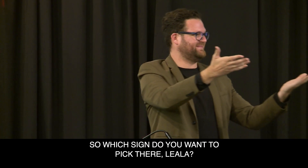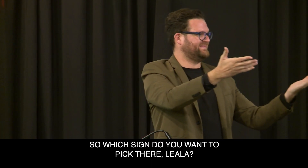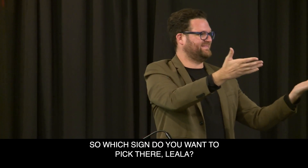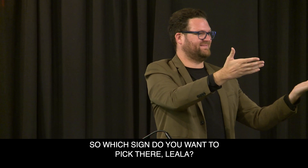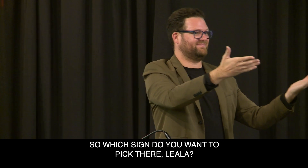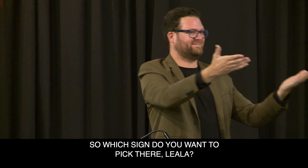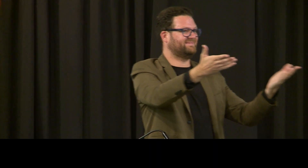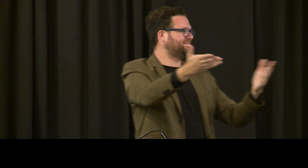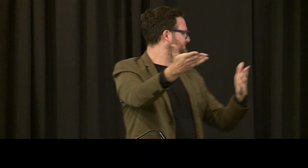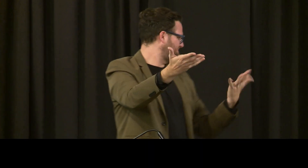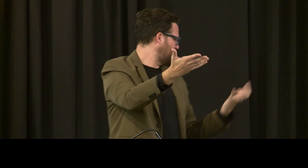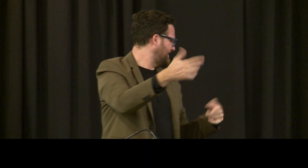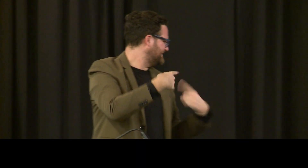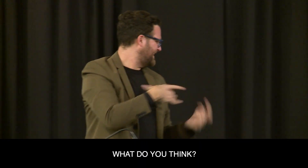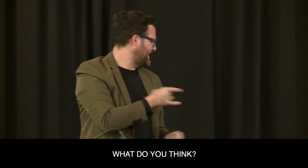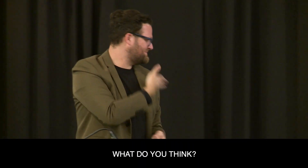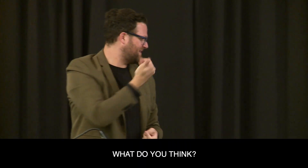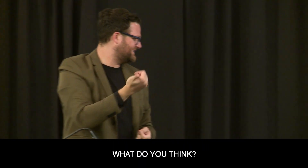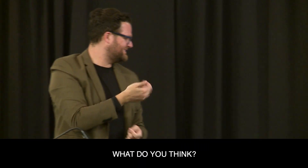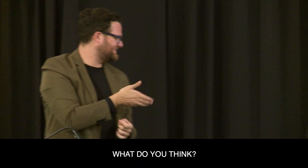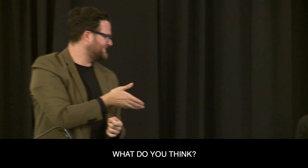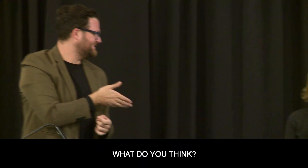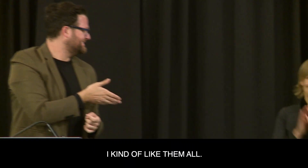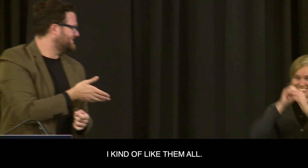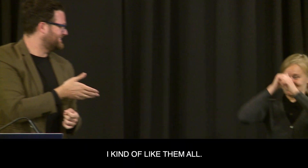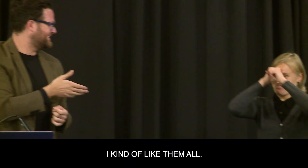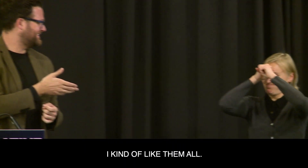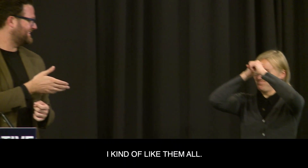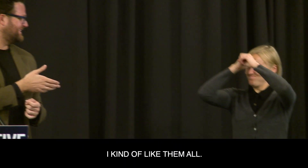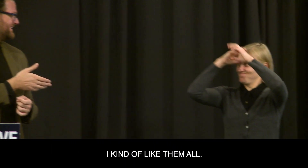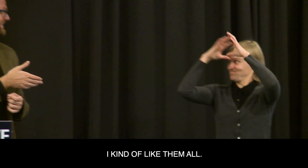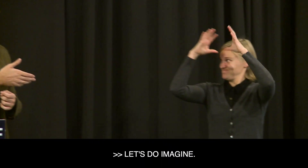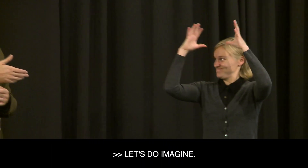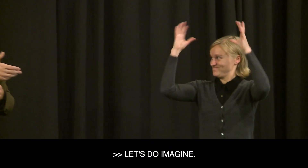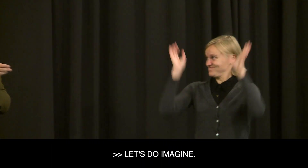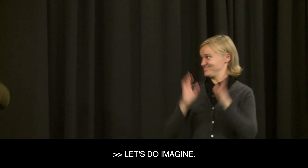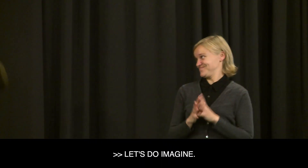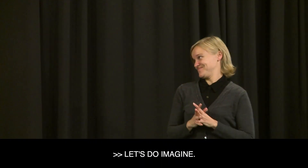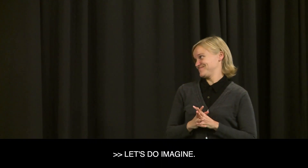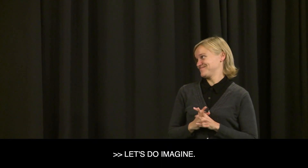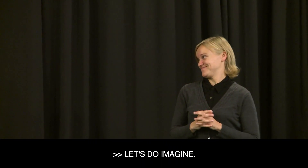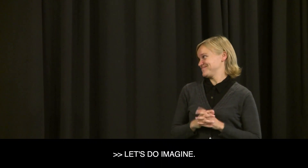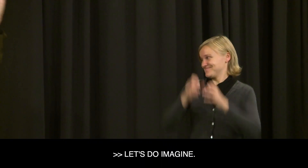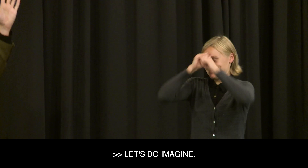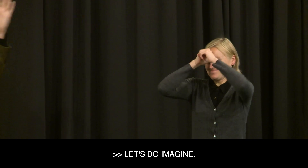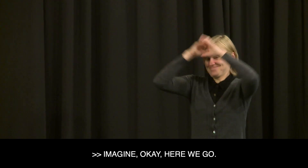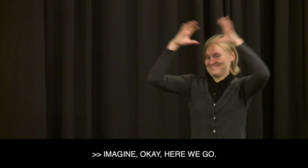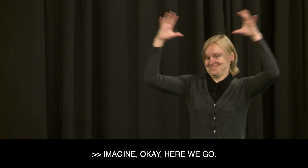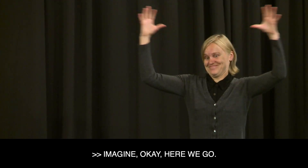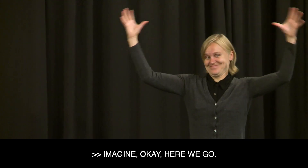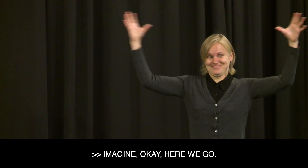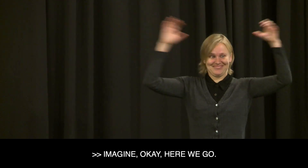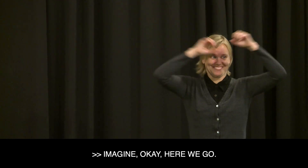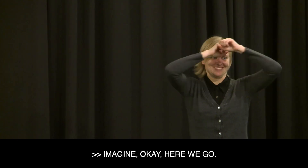Leela? What do you think? Ooh. I kind of like them all. Let's do imagine. Imagine. Okay, here we go. That